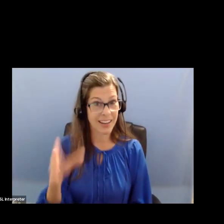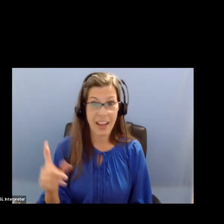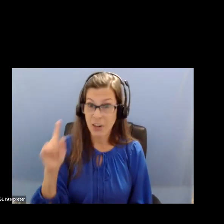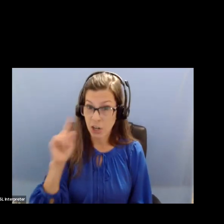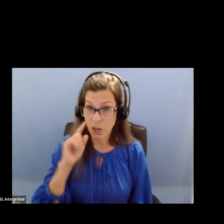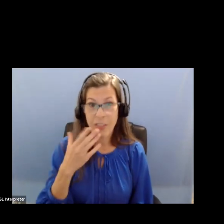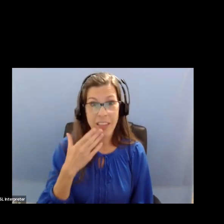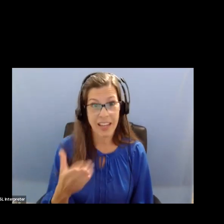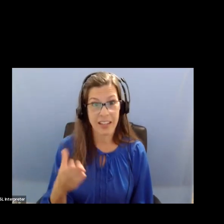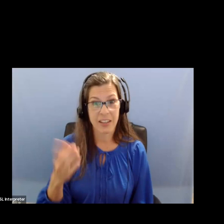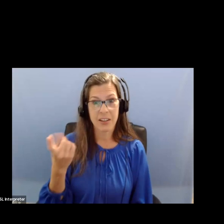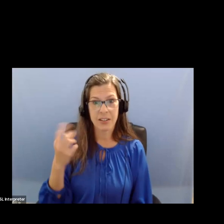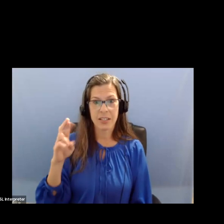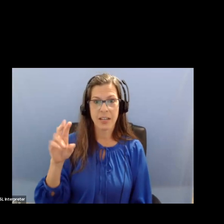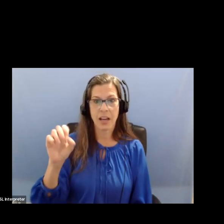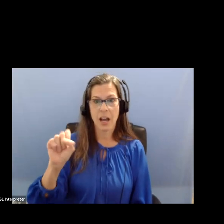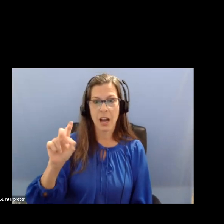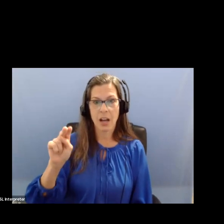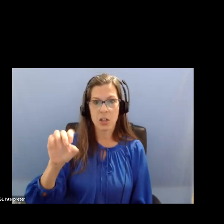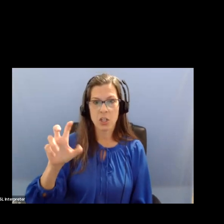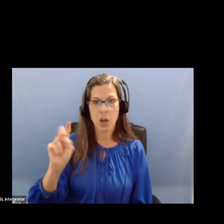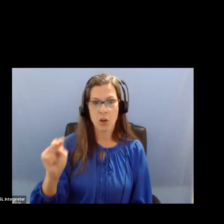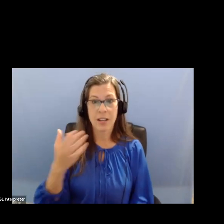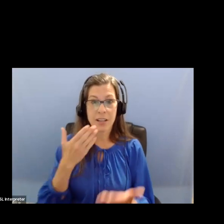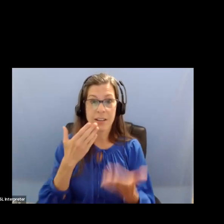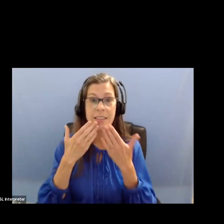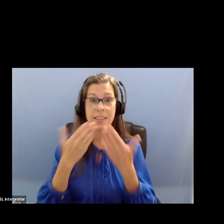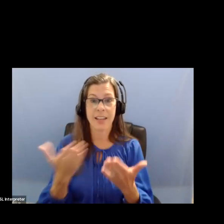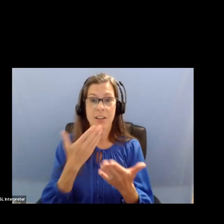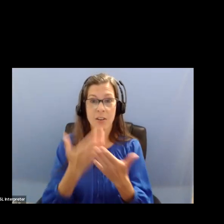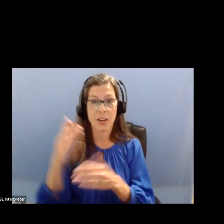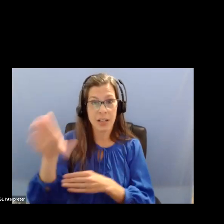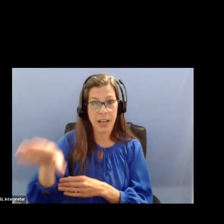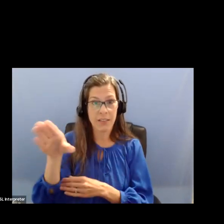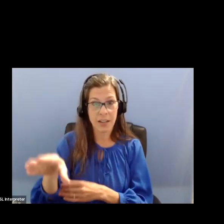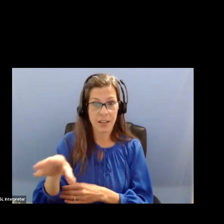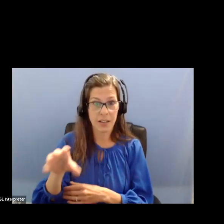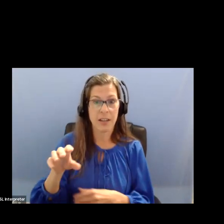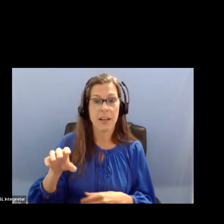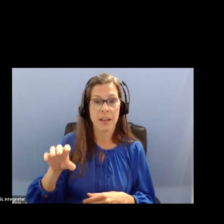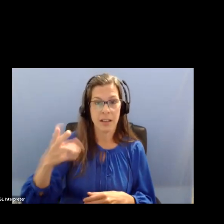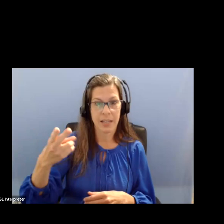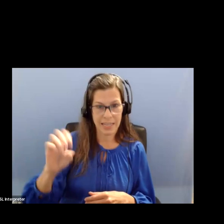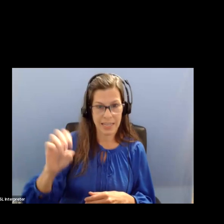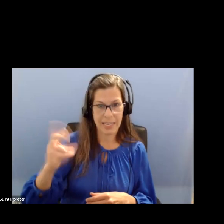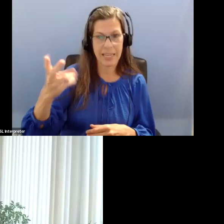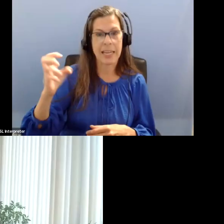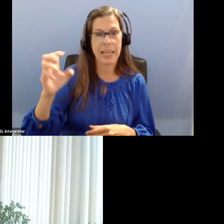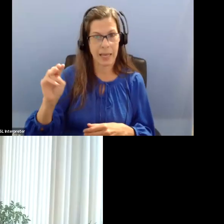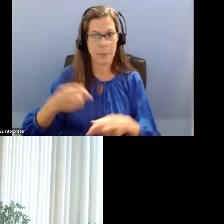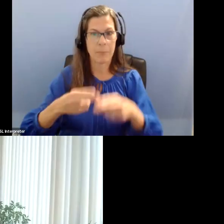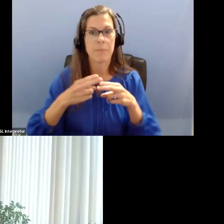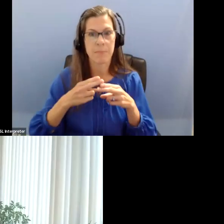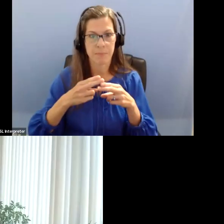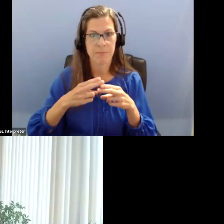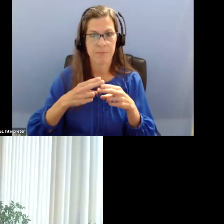Snowden. Thank you and good afternoon. I'm Mark Snowden. I use he, him pronouns. I'm the chief